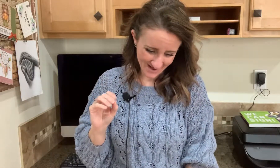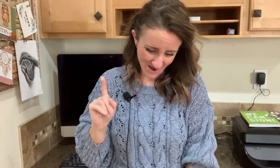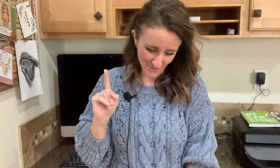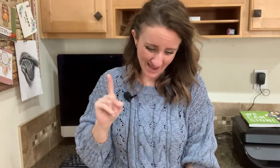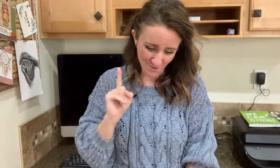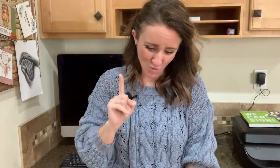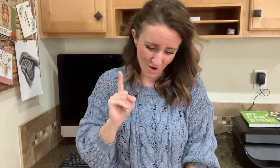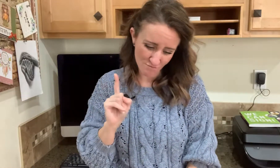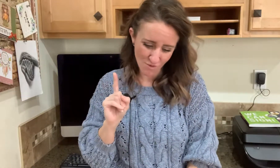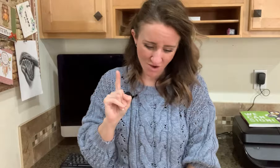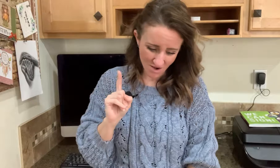Okay, and one more.